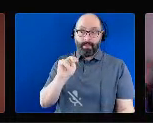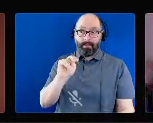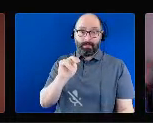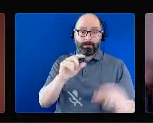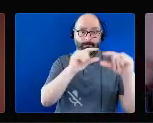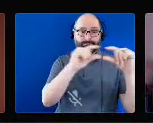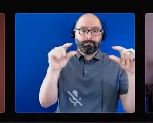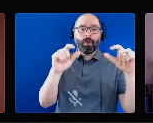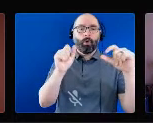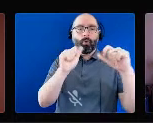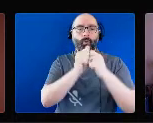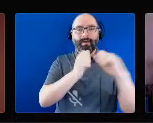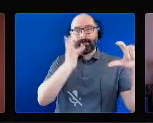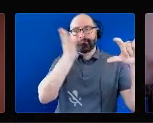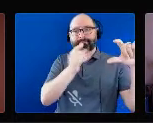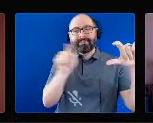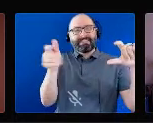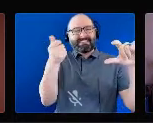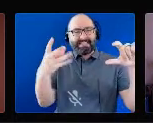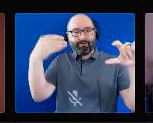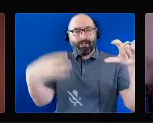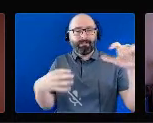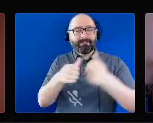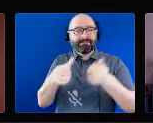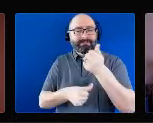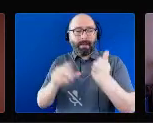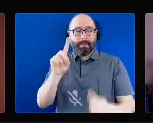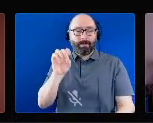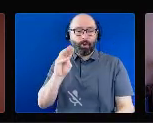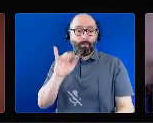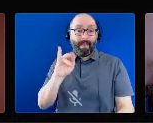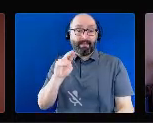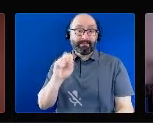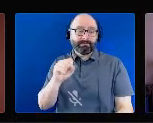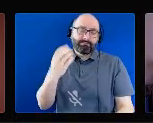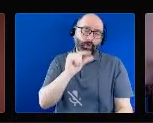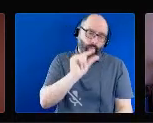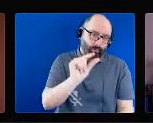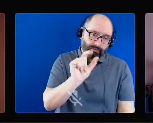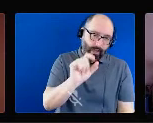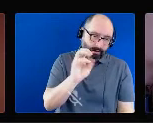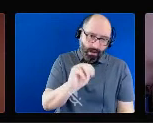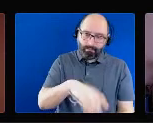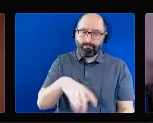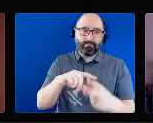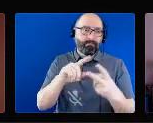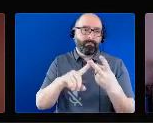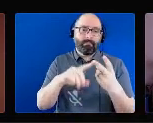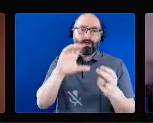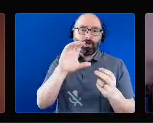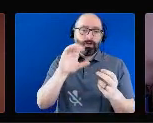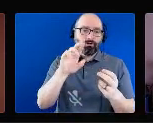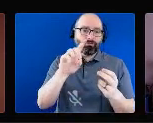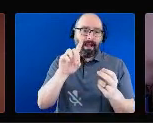like docs.google.com or crowdcast.io. And I'd like you to return a